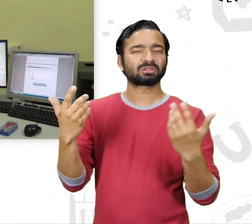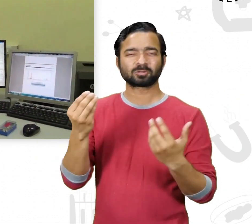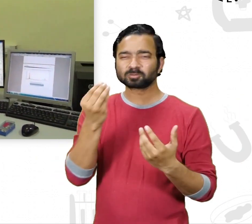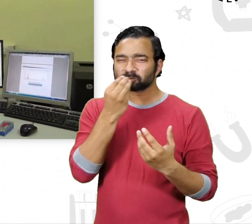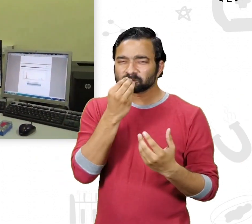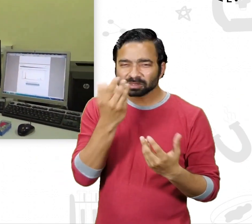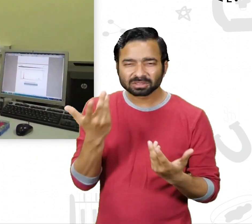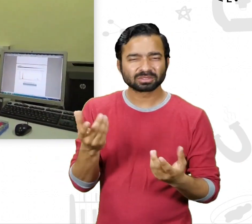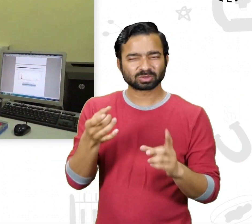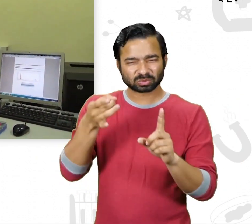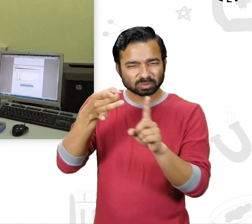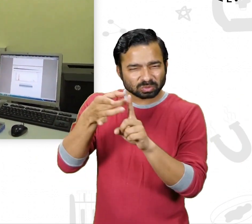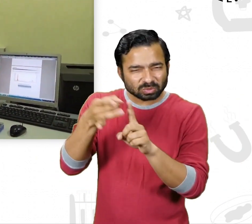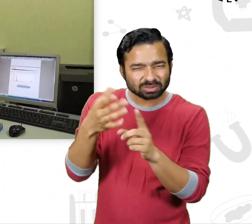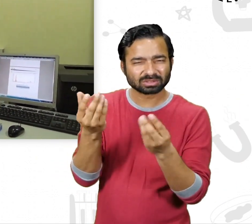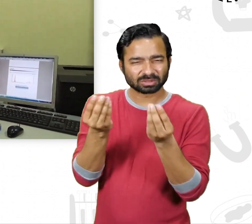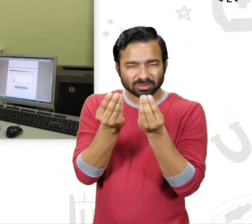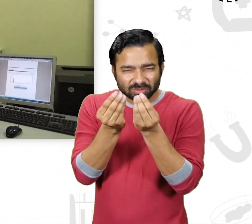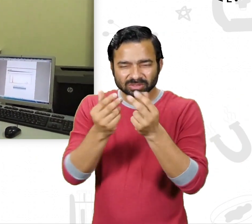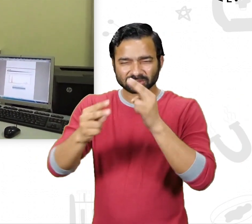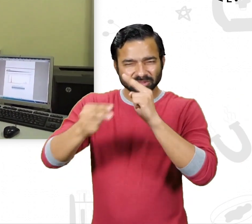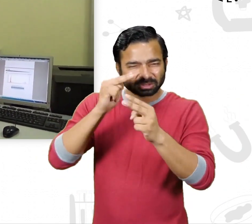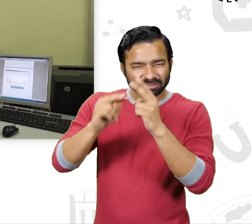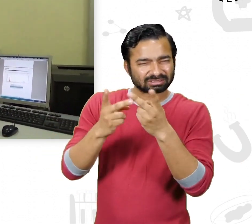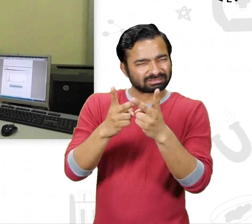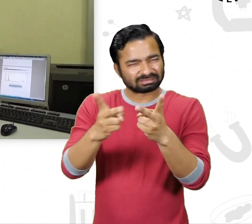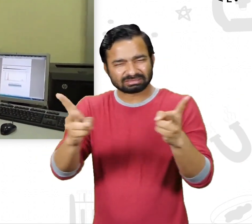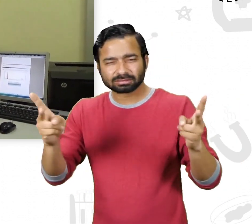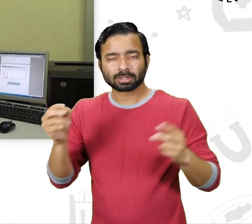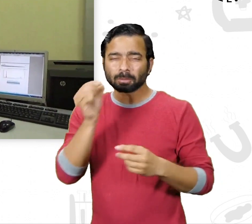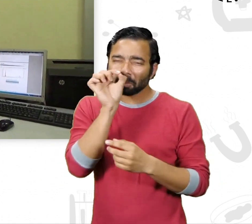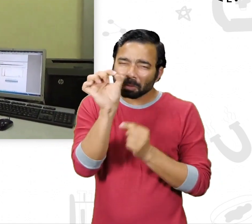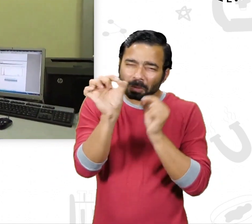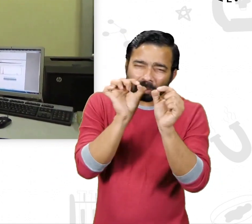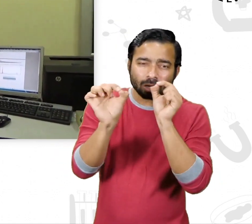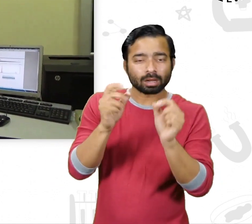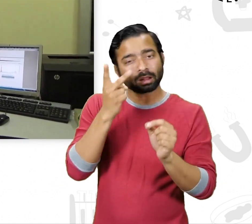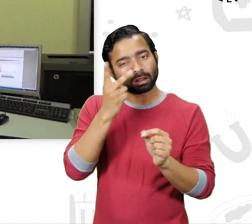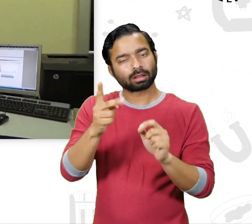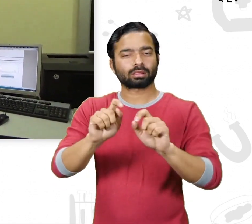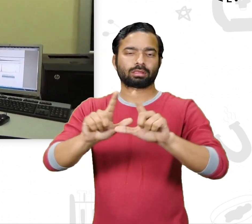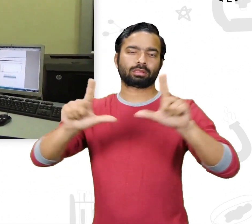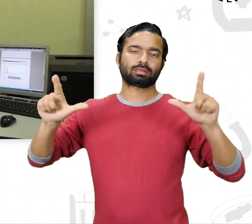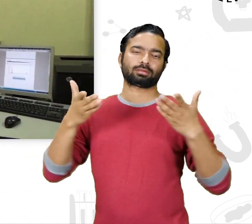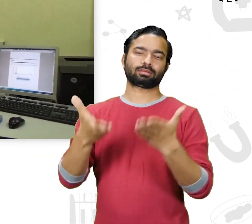EDAX analysis. Okay? These are some other samples. This is the tetrahedral sample.